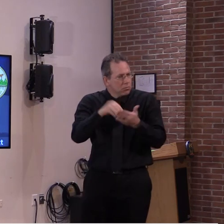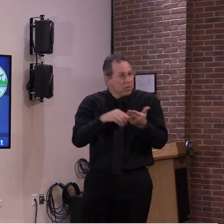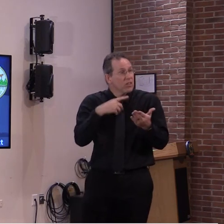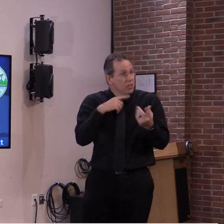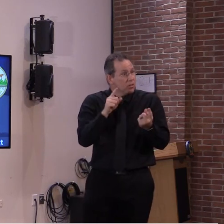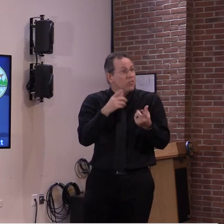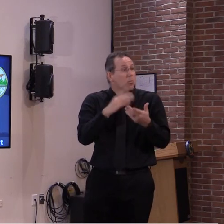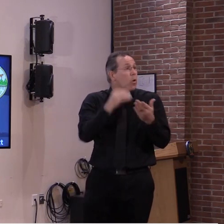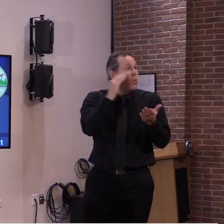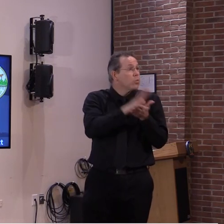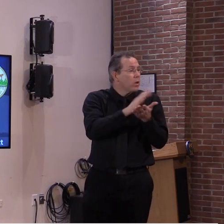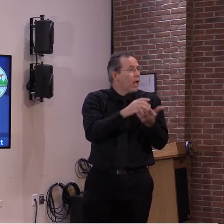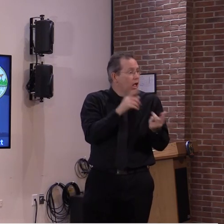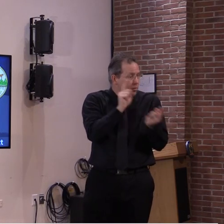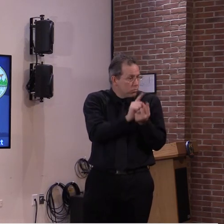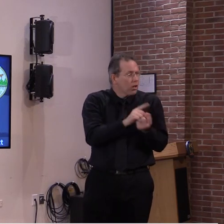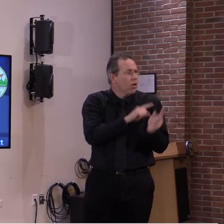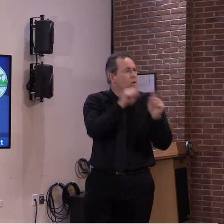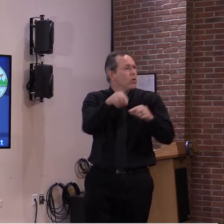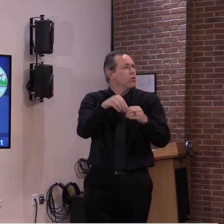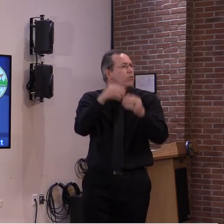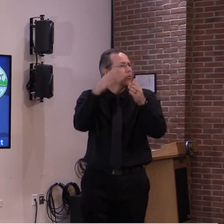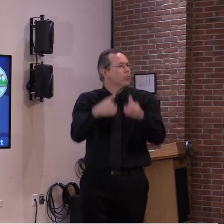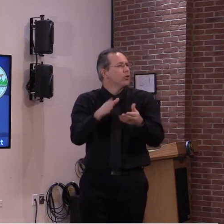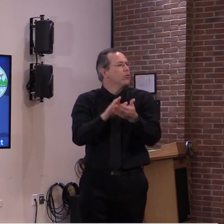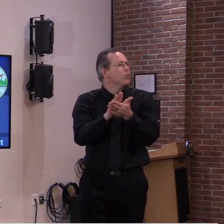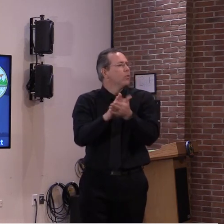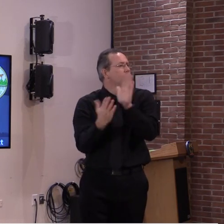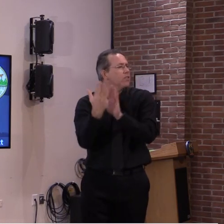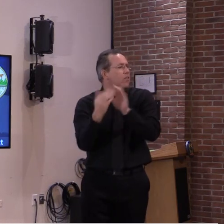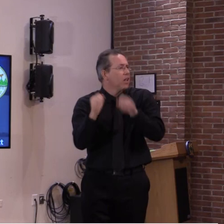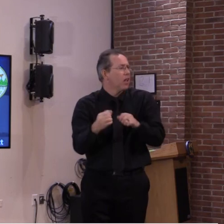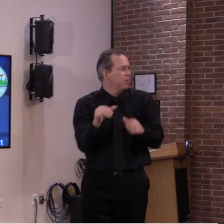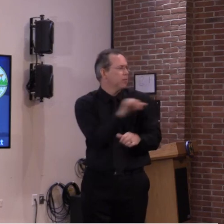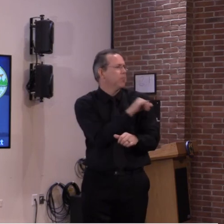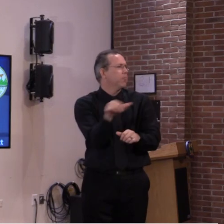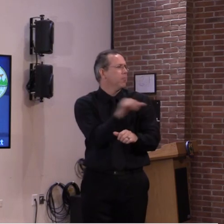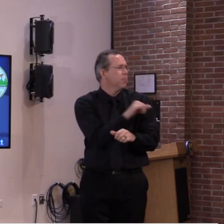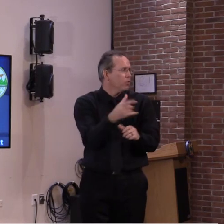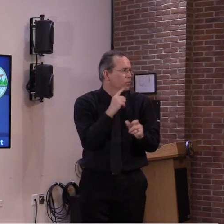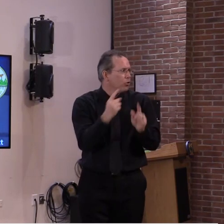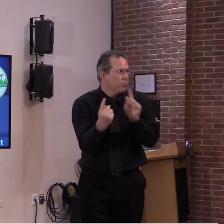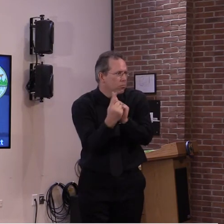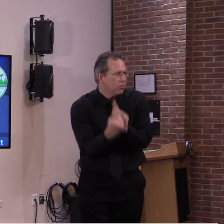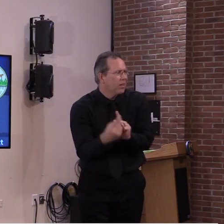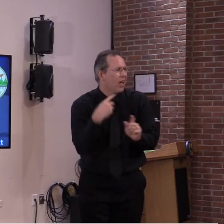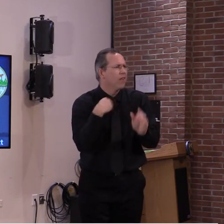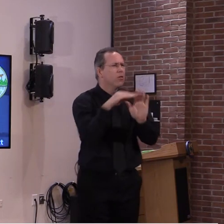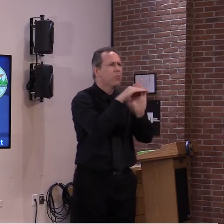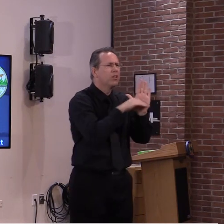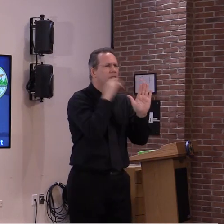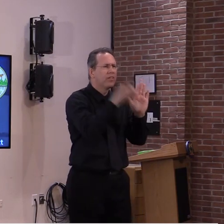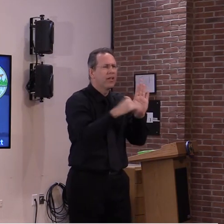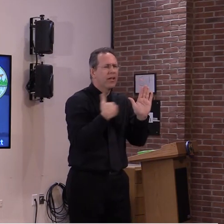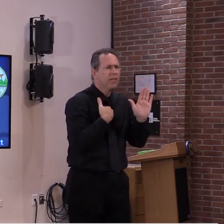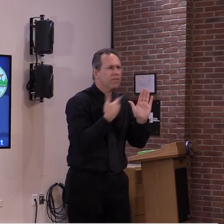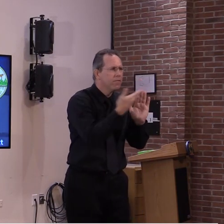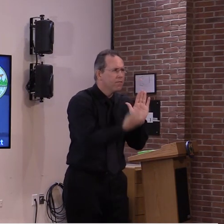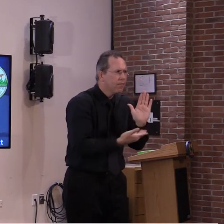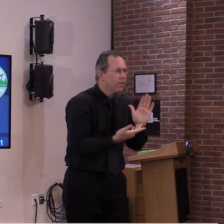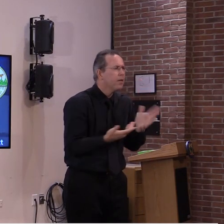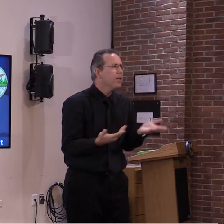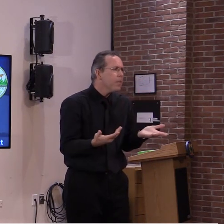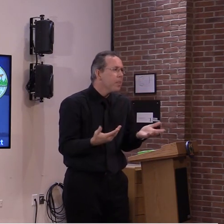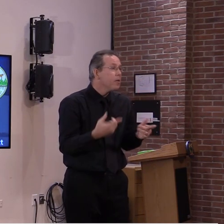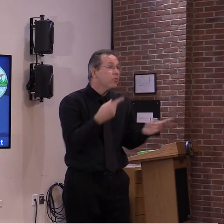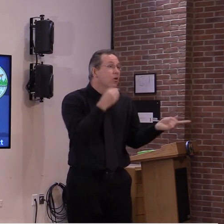COVID's brought a lot of new questions to the table around flexibility and enrollment, and I think it'll be interesting, certainly pursue with the General